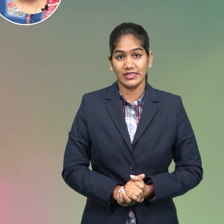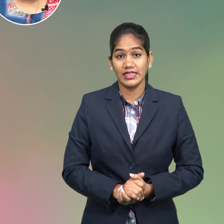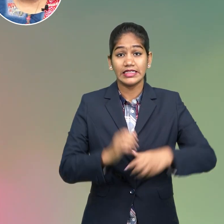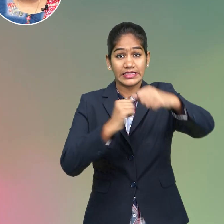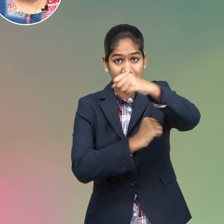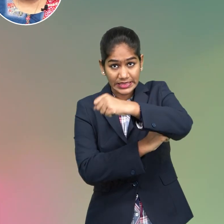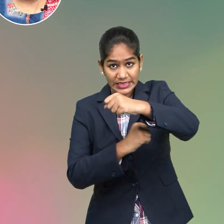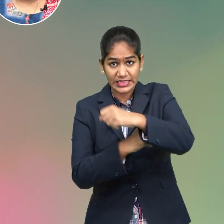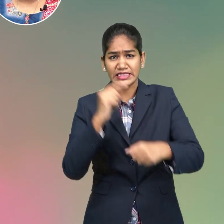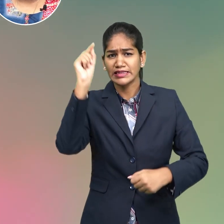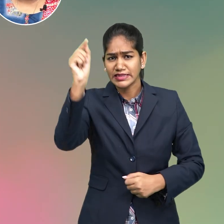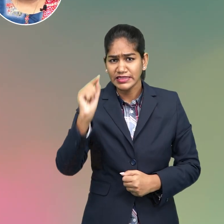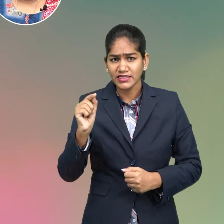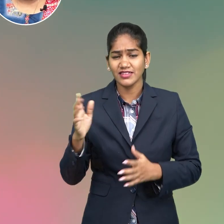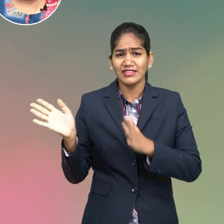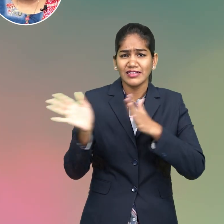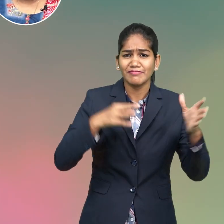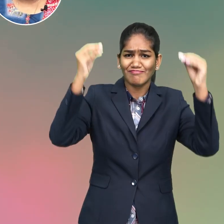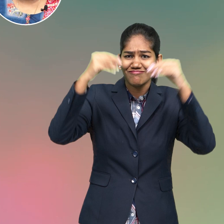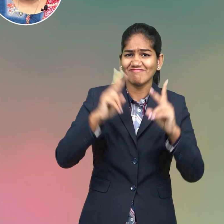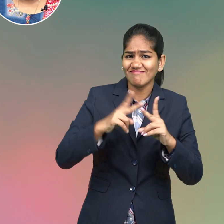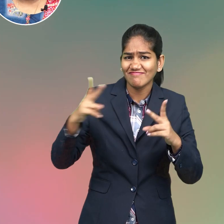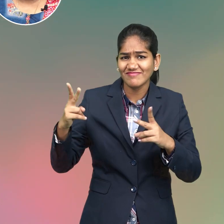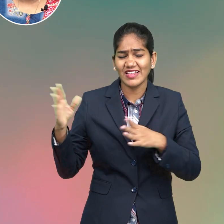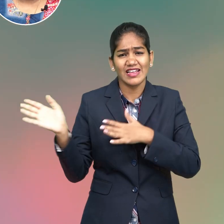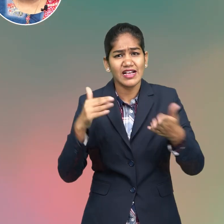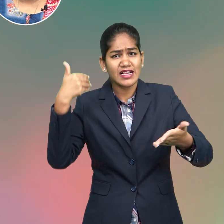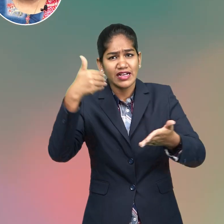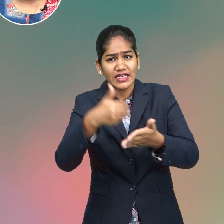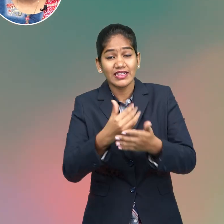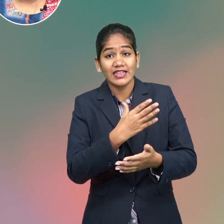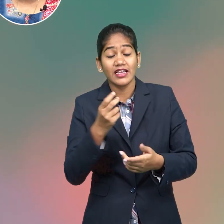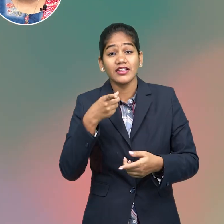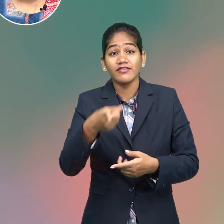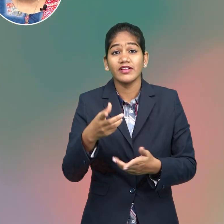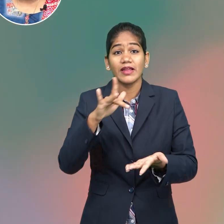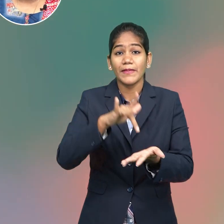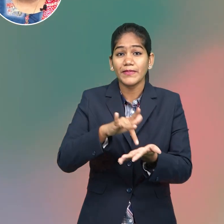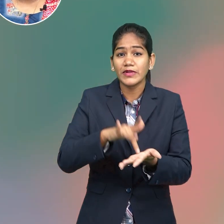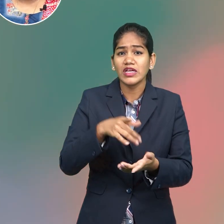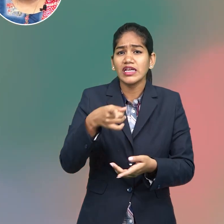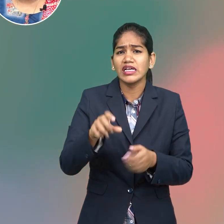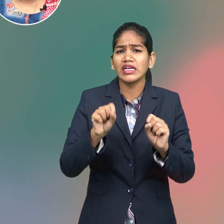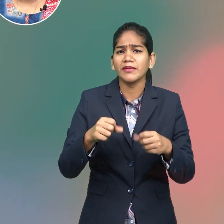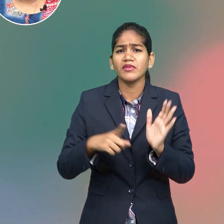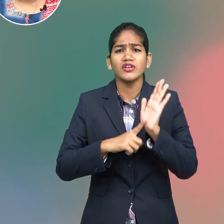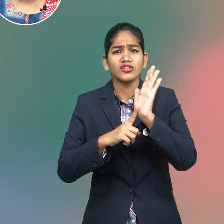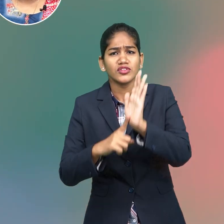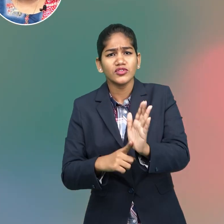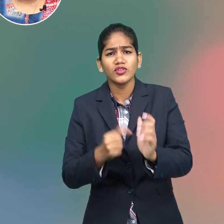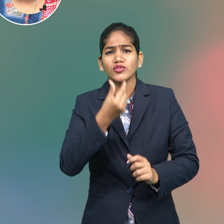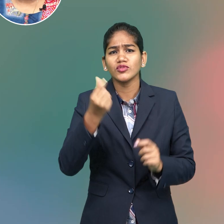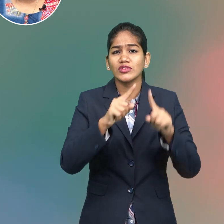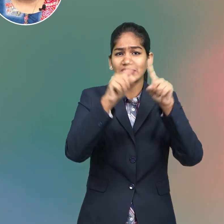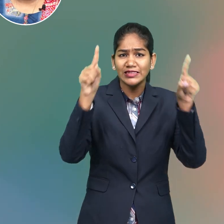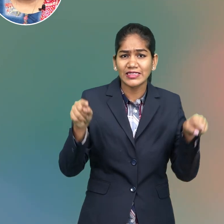The pattern of the elements of weather and climate for a place can be shown using